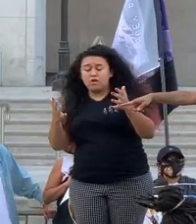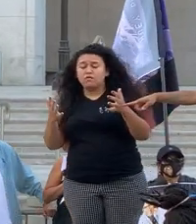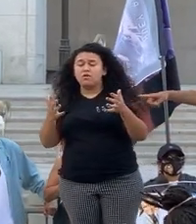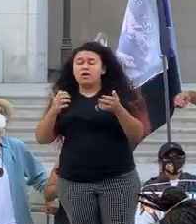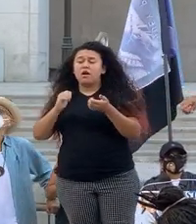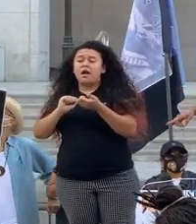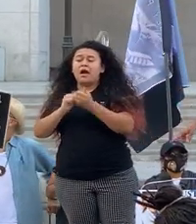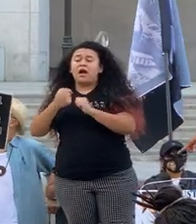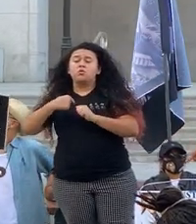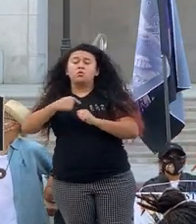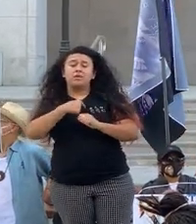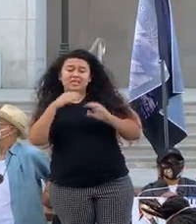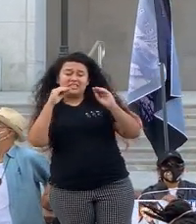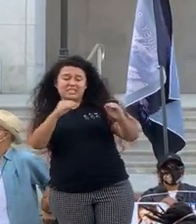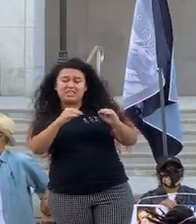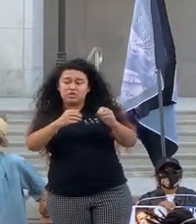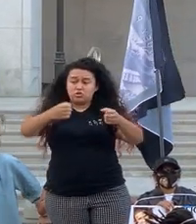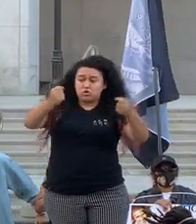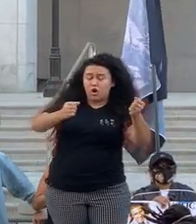worth saving and who was not?